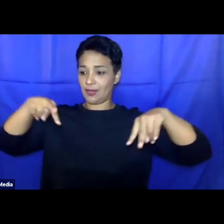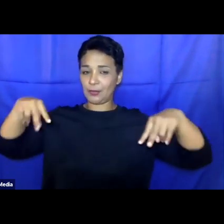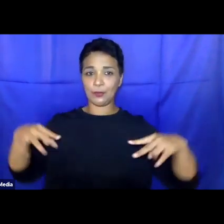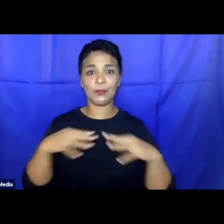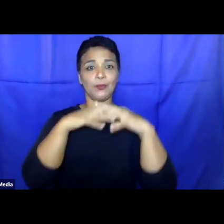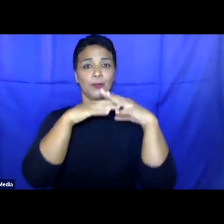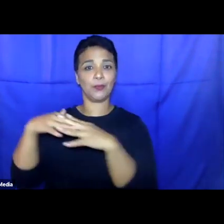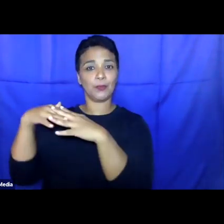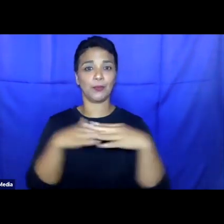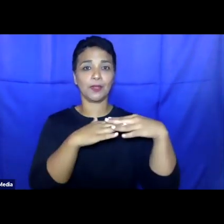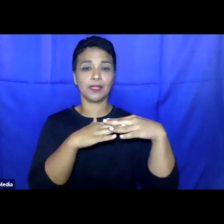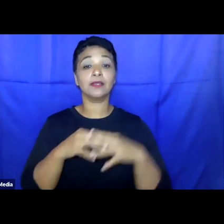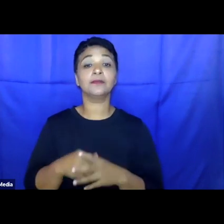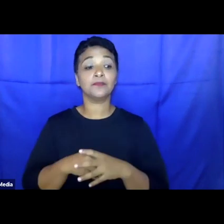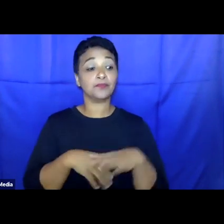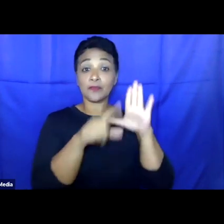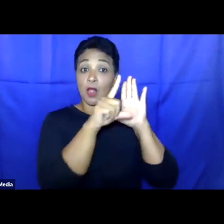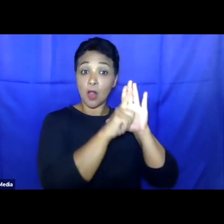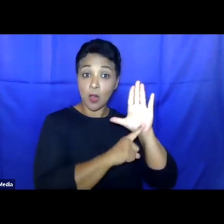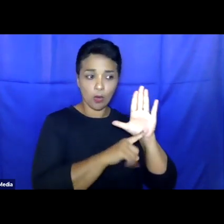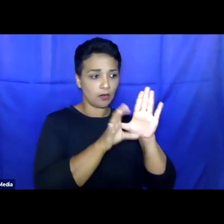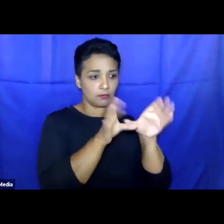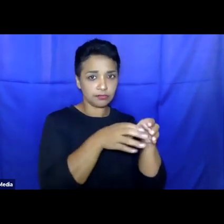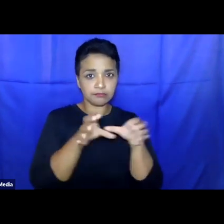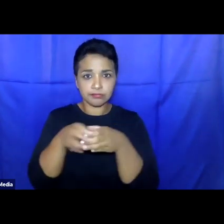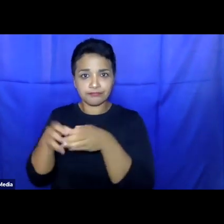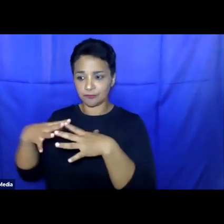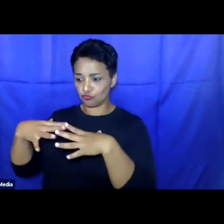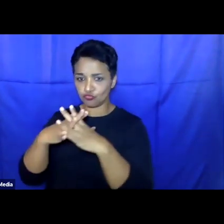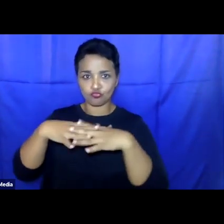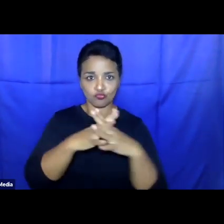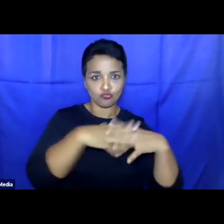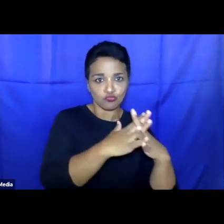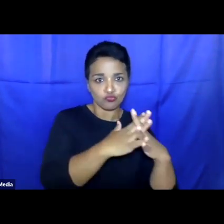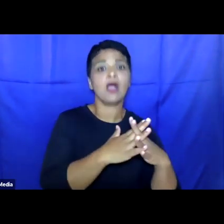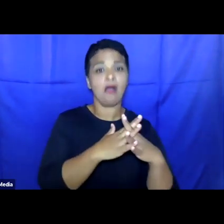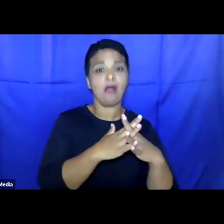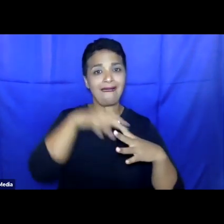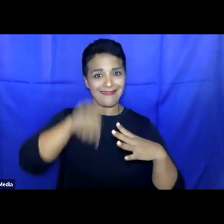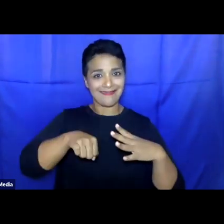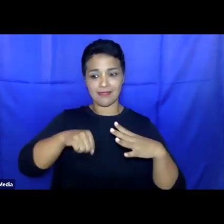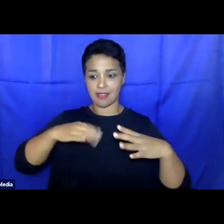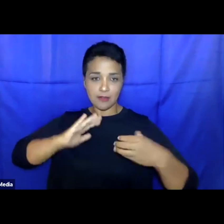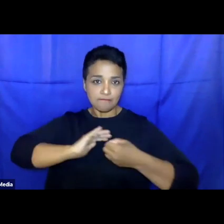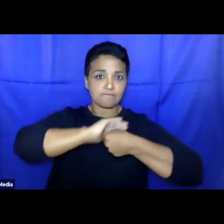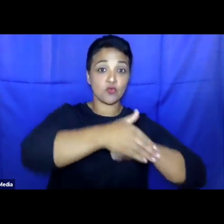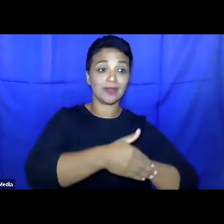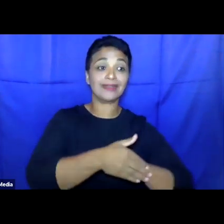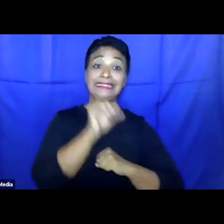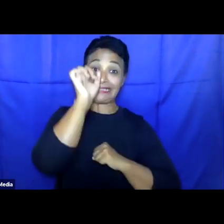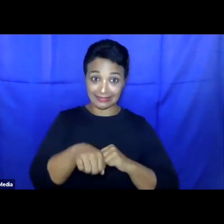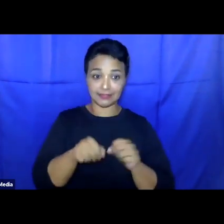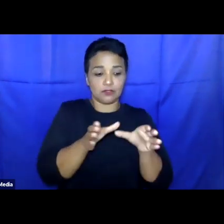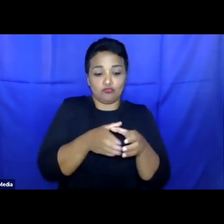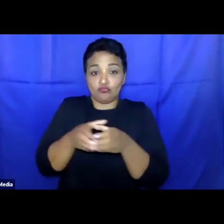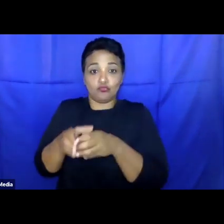These different bodies of law have increasingly been recognized as providing complementary protection. They are different, yes, but they also